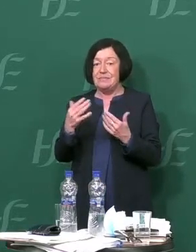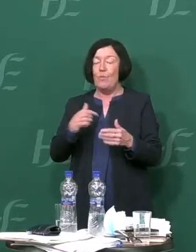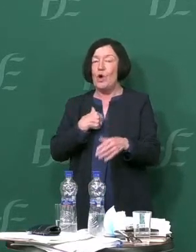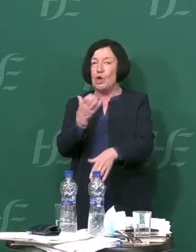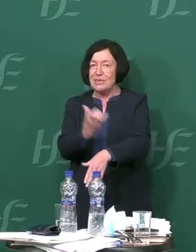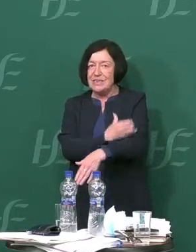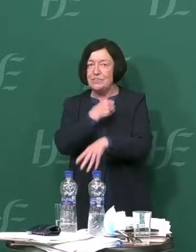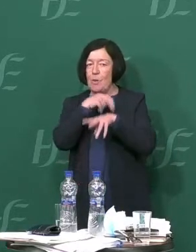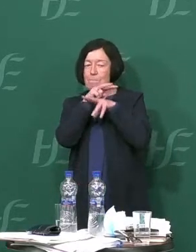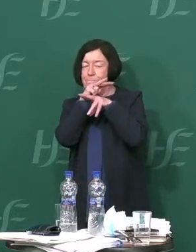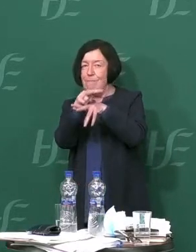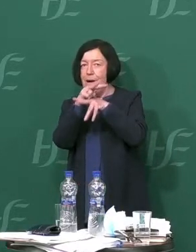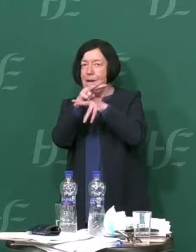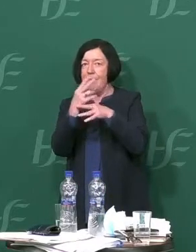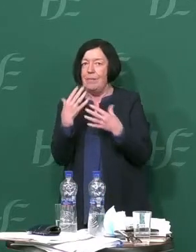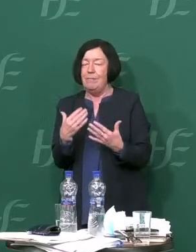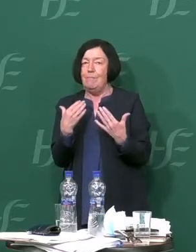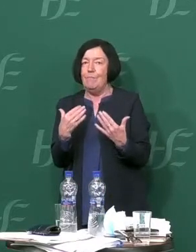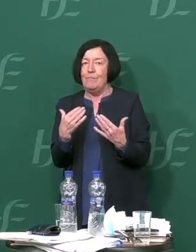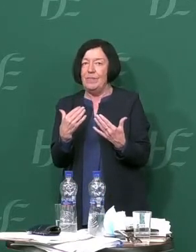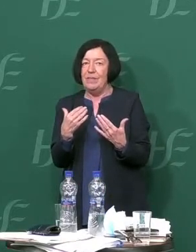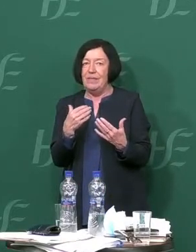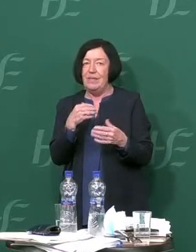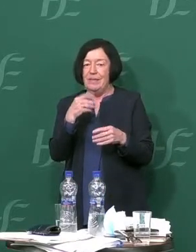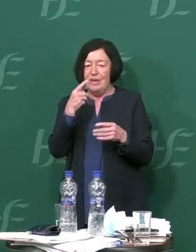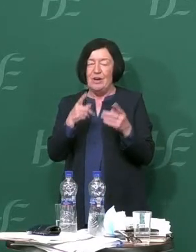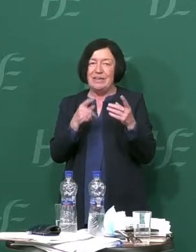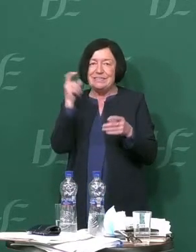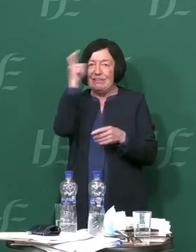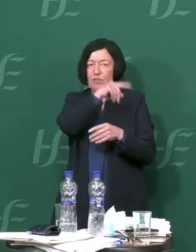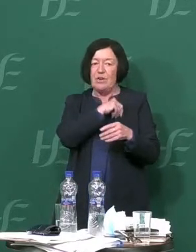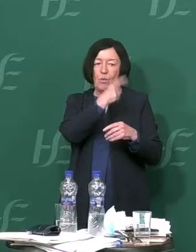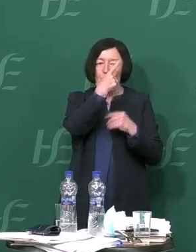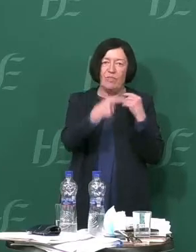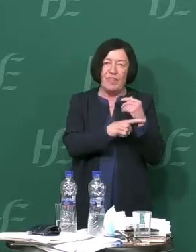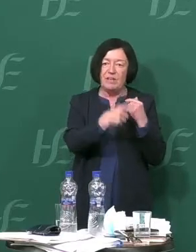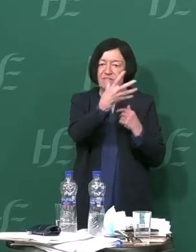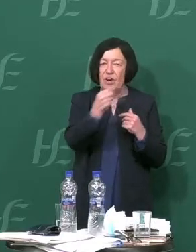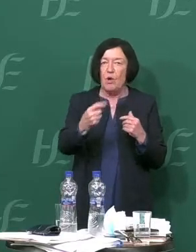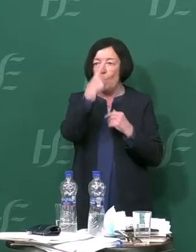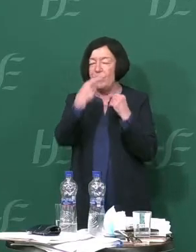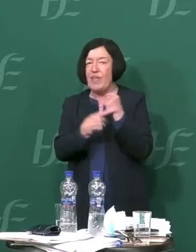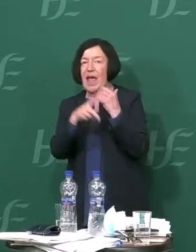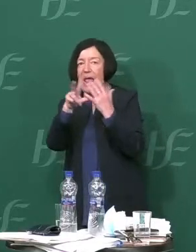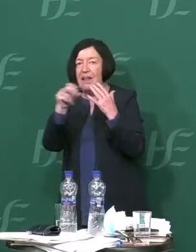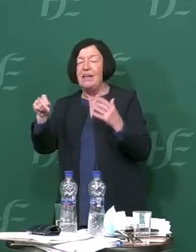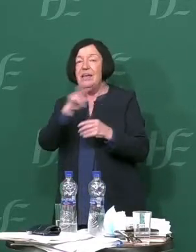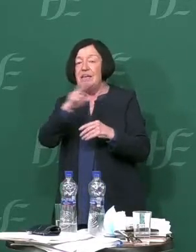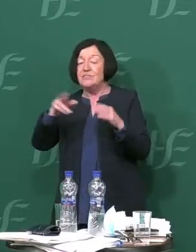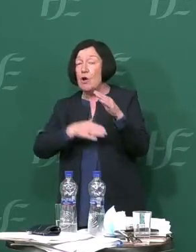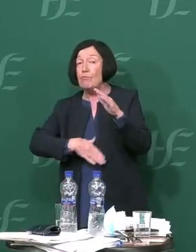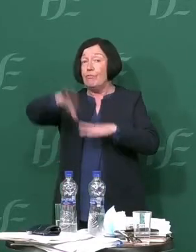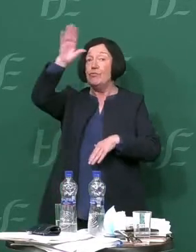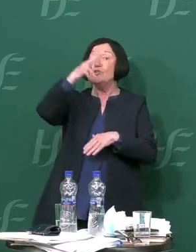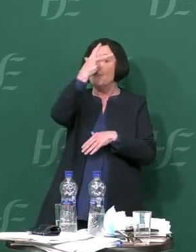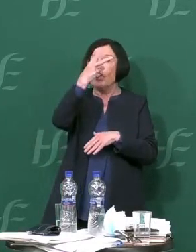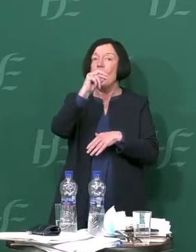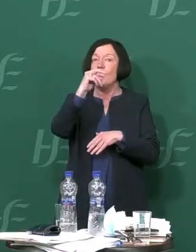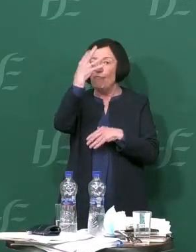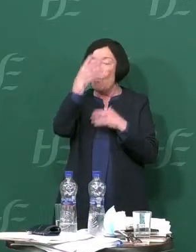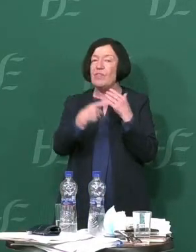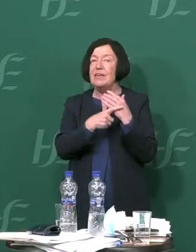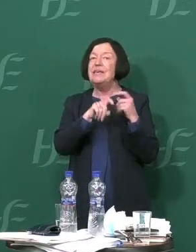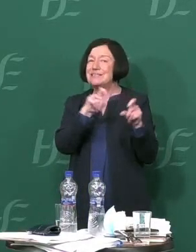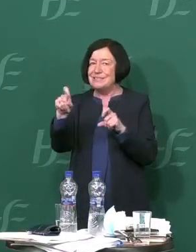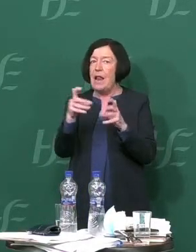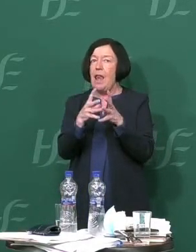continuing to manage at the moment, is are we still going to deal with 1,500, 1,600, 1,800, even though it's not jumping to 3,000 or 4,000, but it still is a